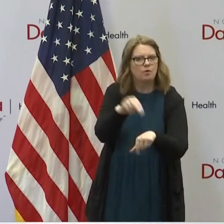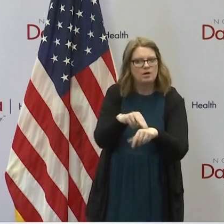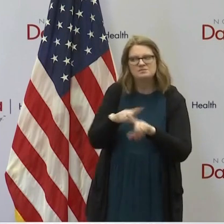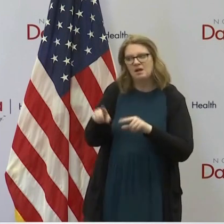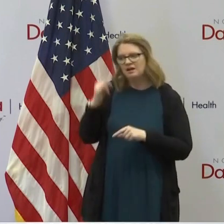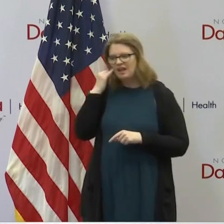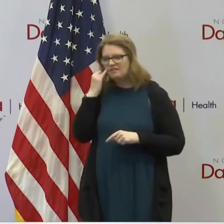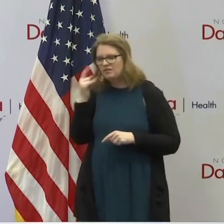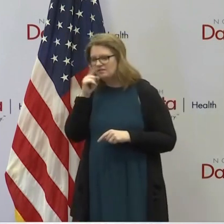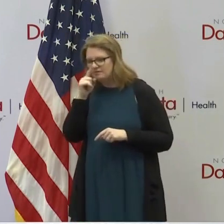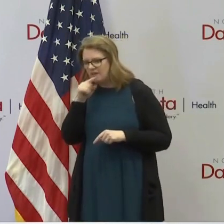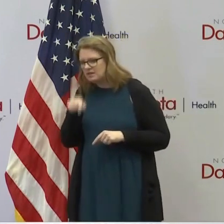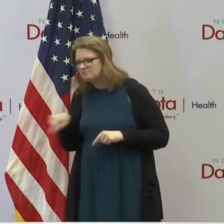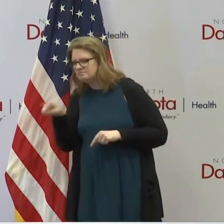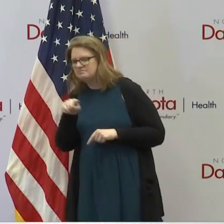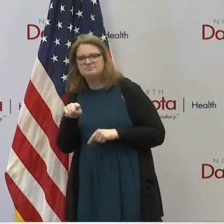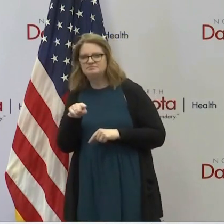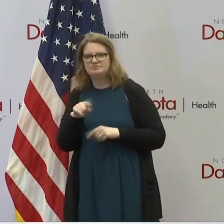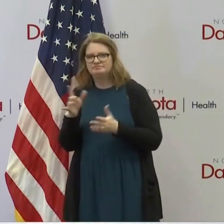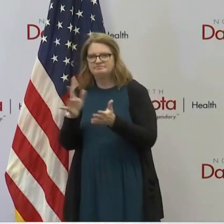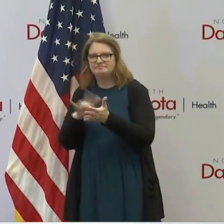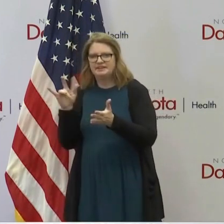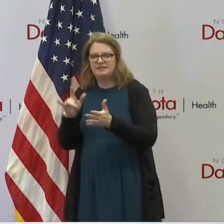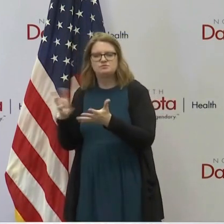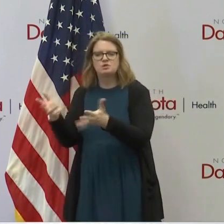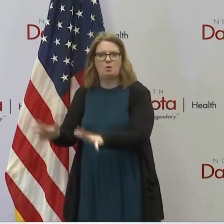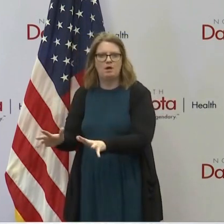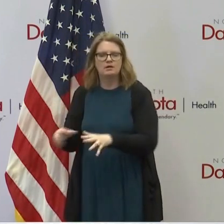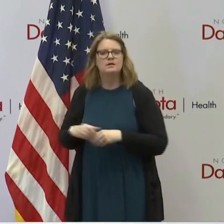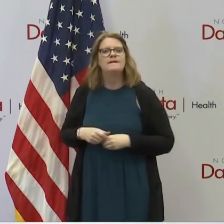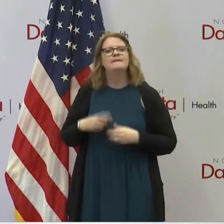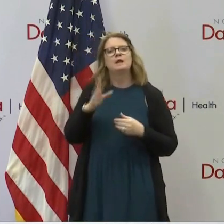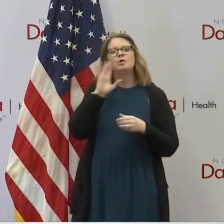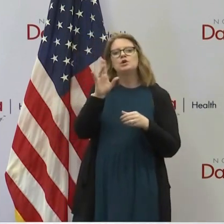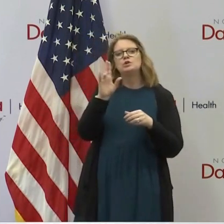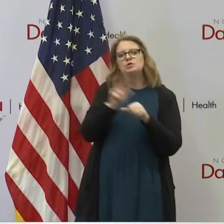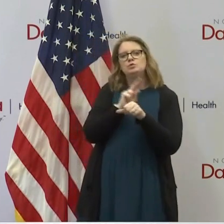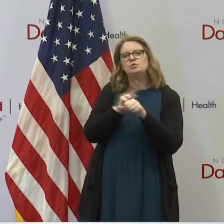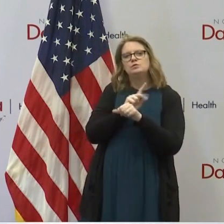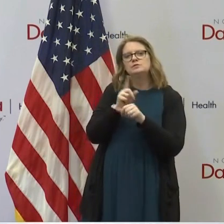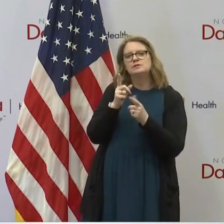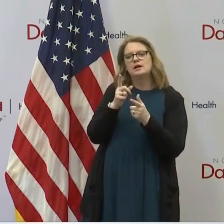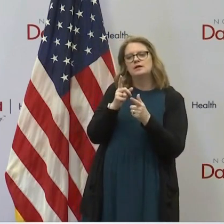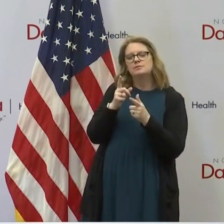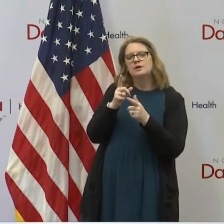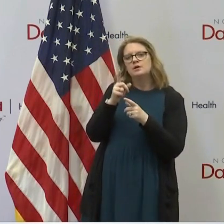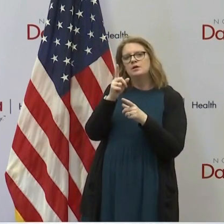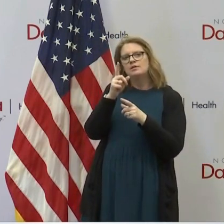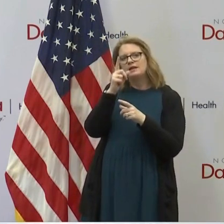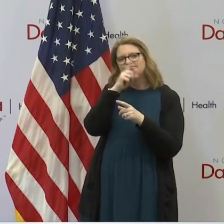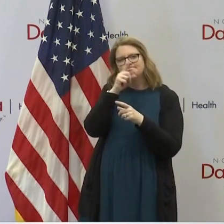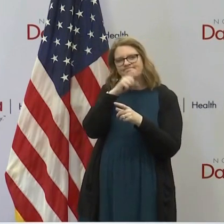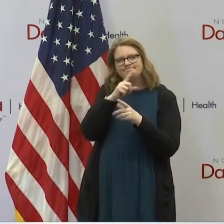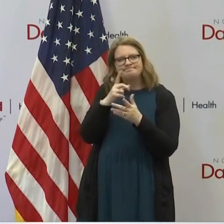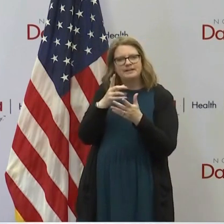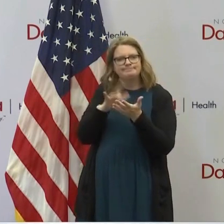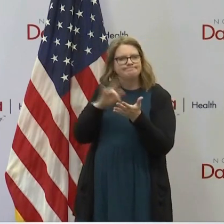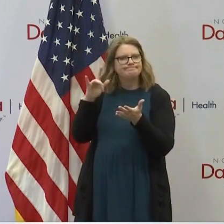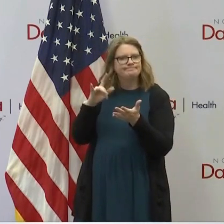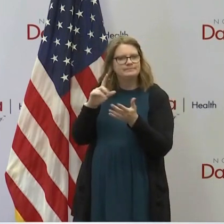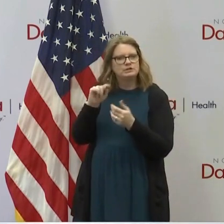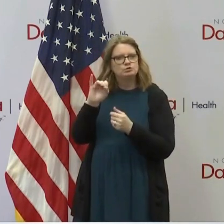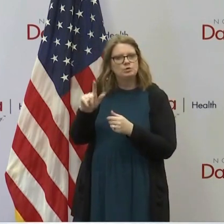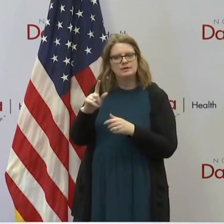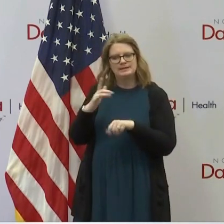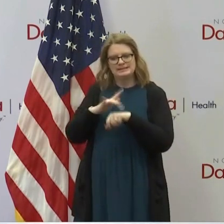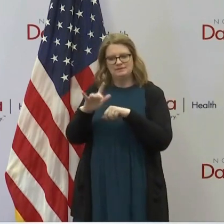multiple types of fraud identification prevention tools, but the most effective fraud prevention tool is available to